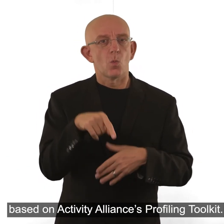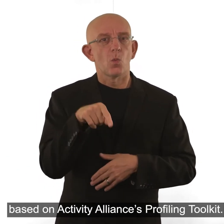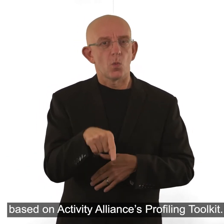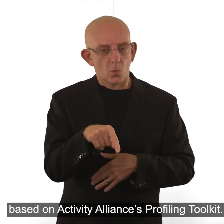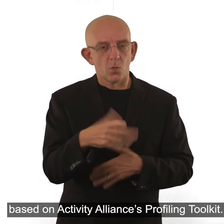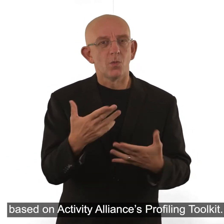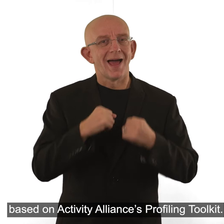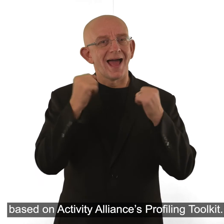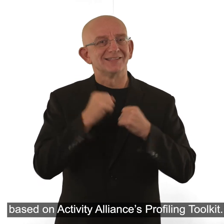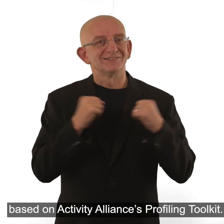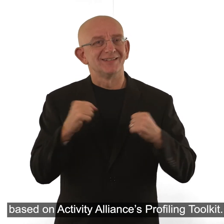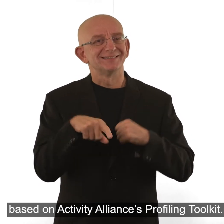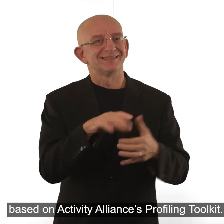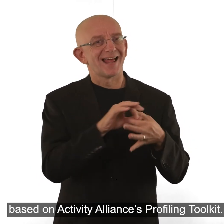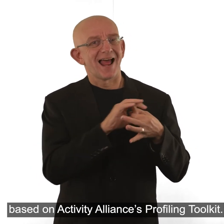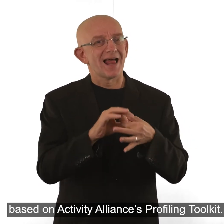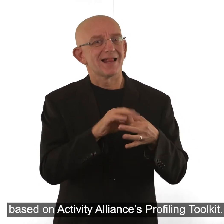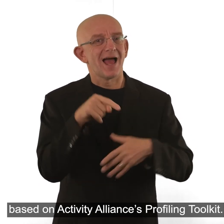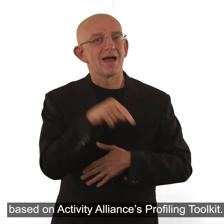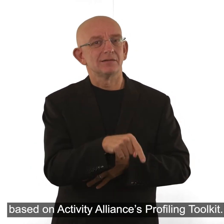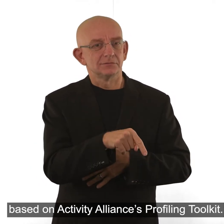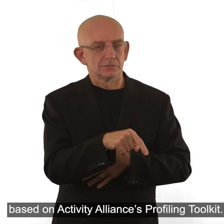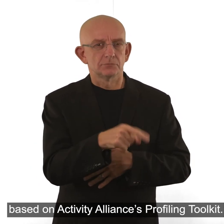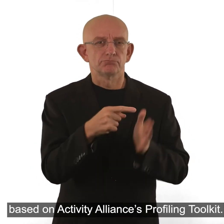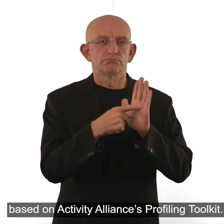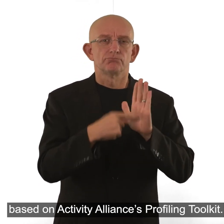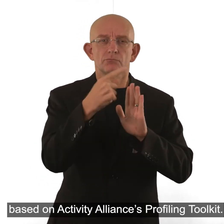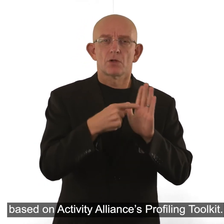based on Activity Alliance's profiling toolkit.